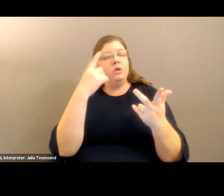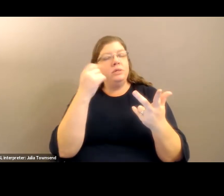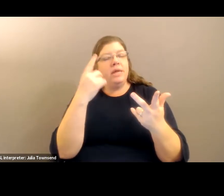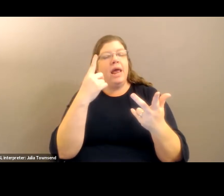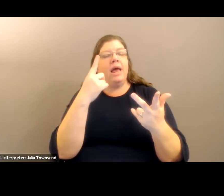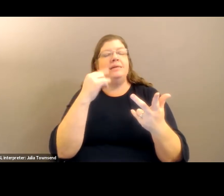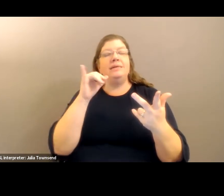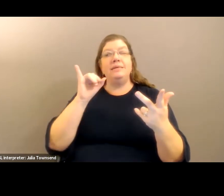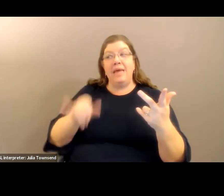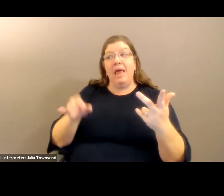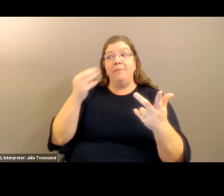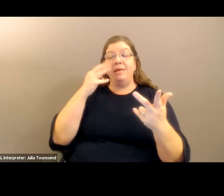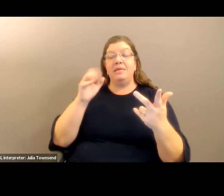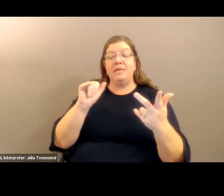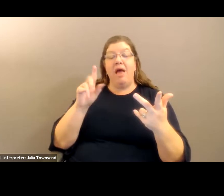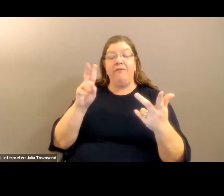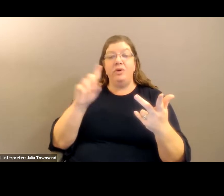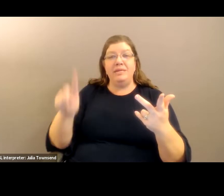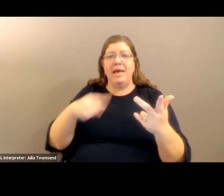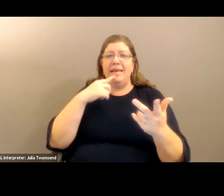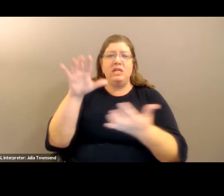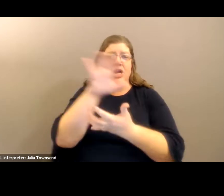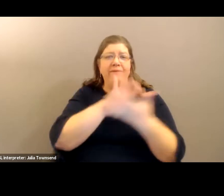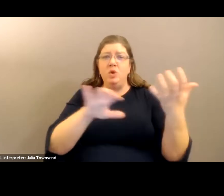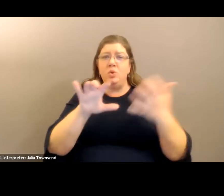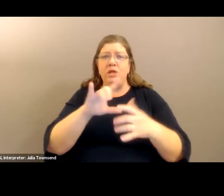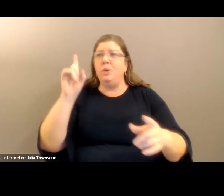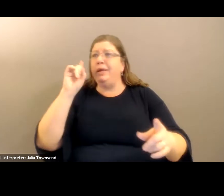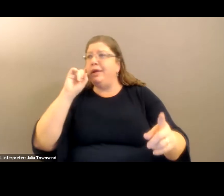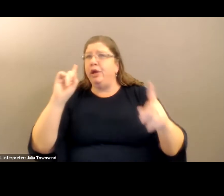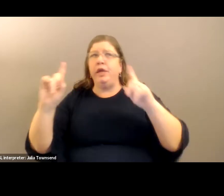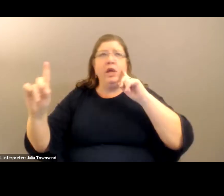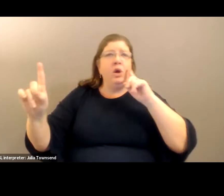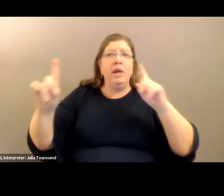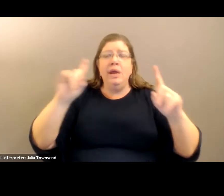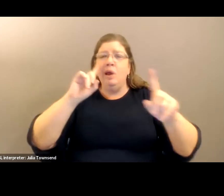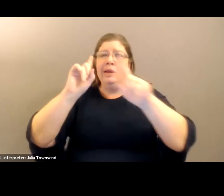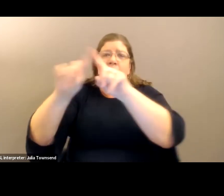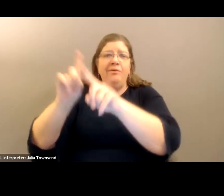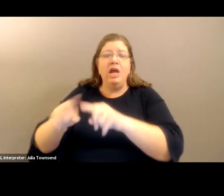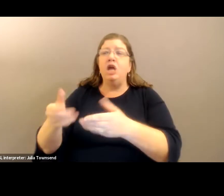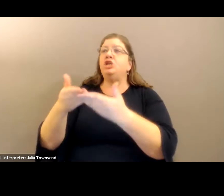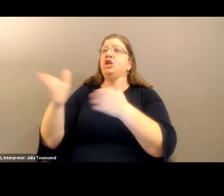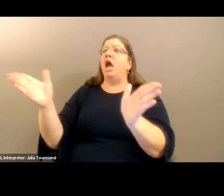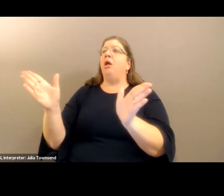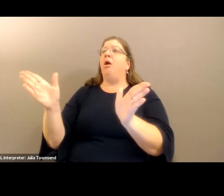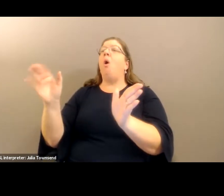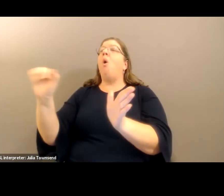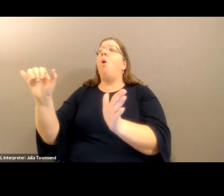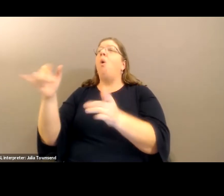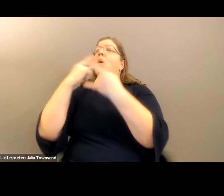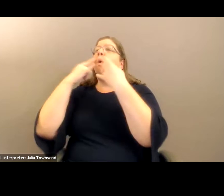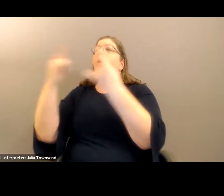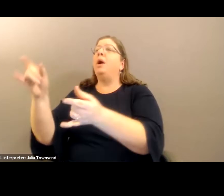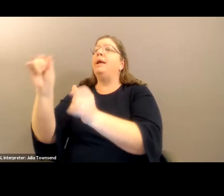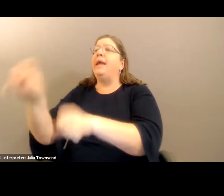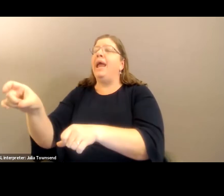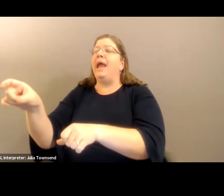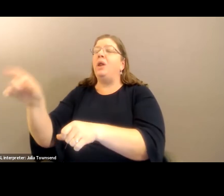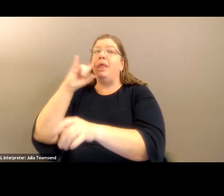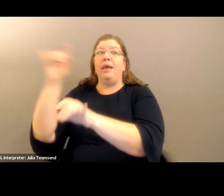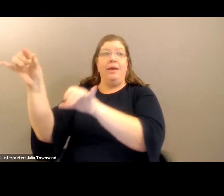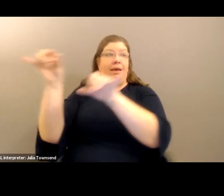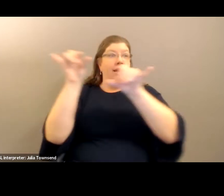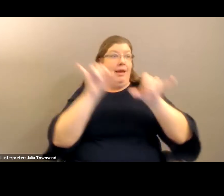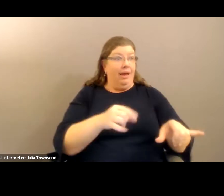Ms. Alvarez has said, it's confusing. When you hear general public, a headline, then you think that's automatically what we need to do and